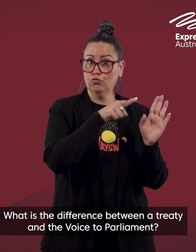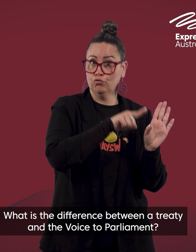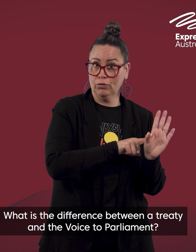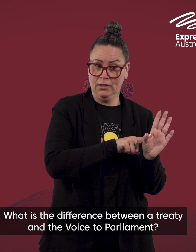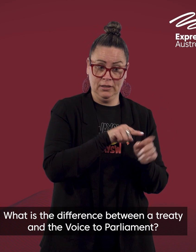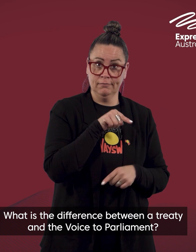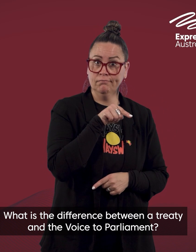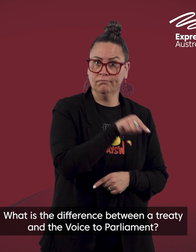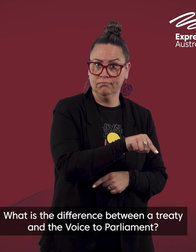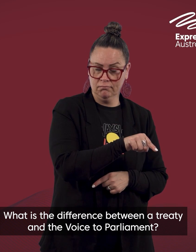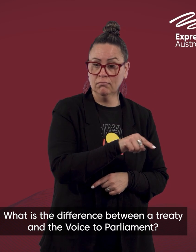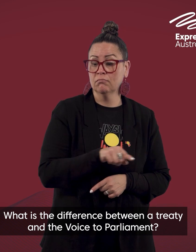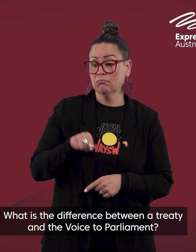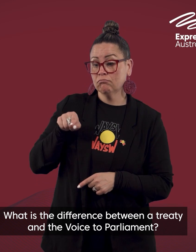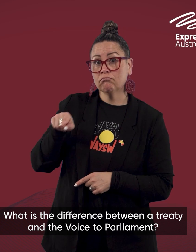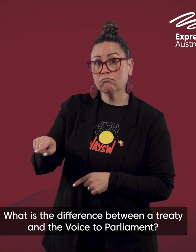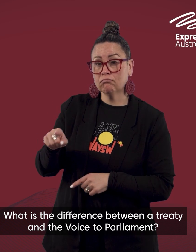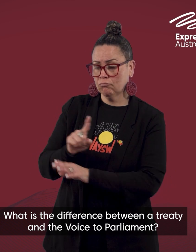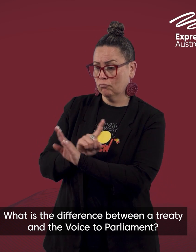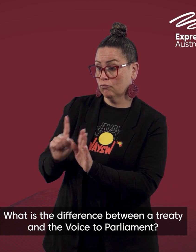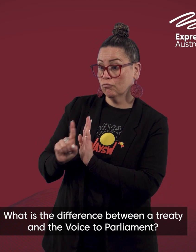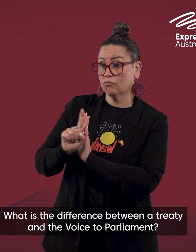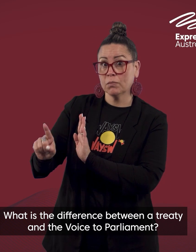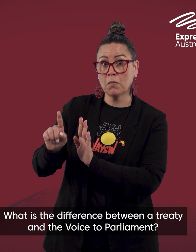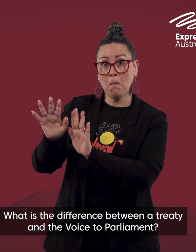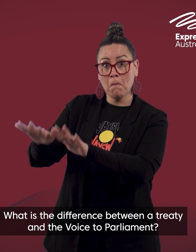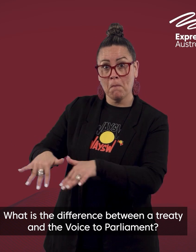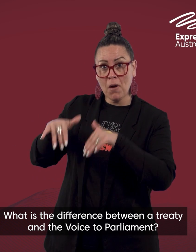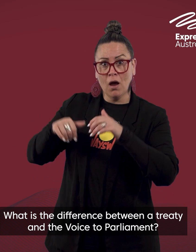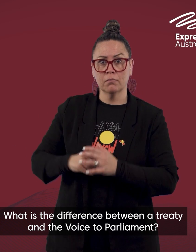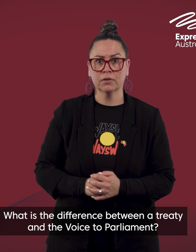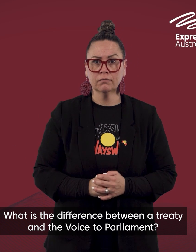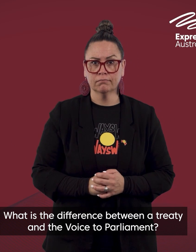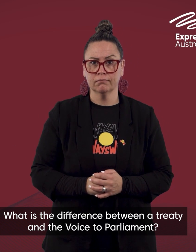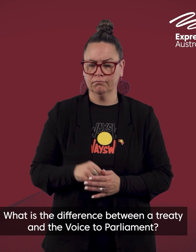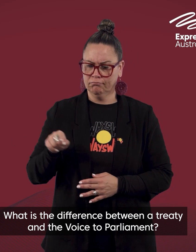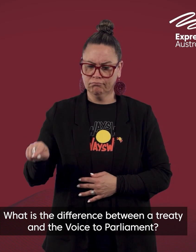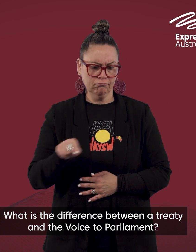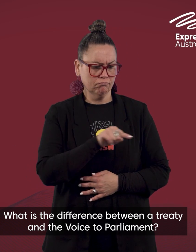What is the difference between a treaty and the Voice to Parliament?